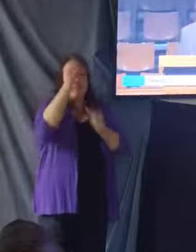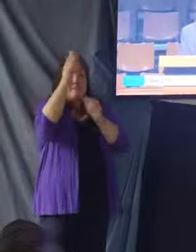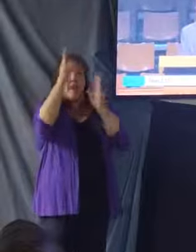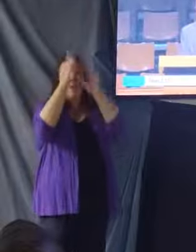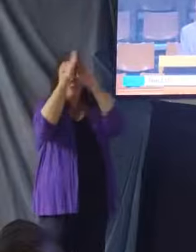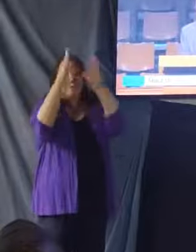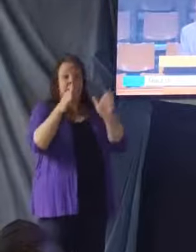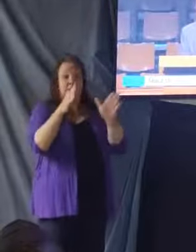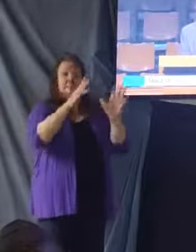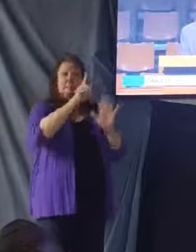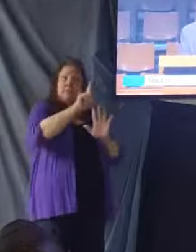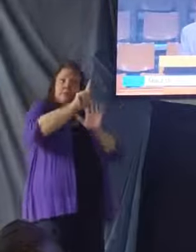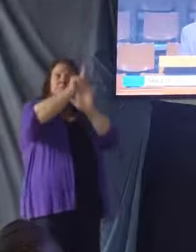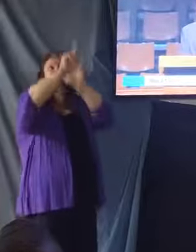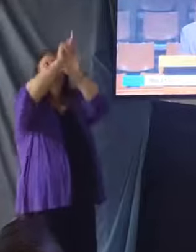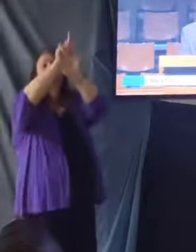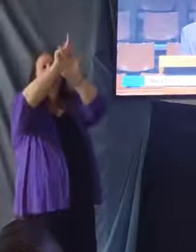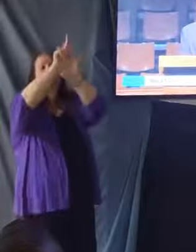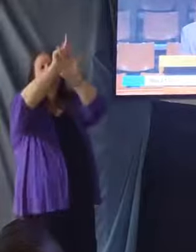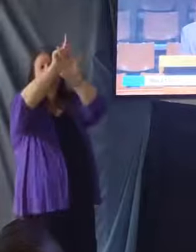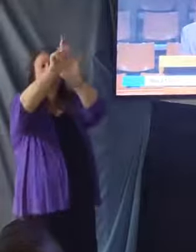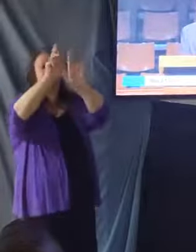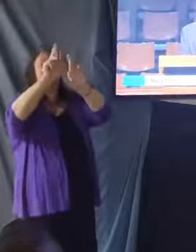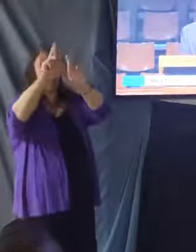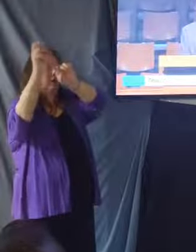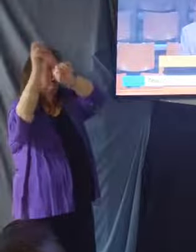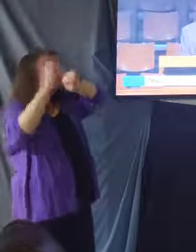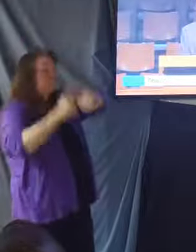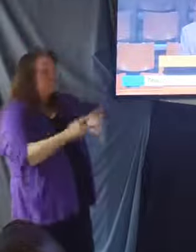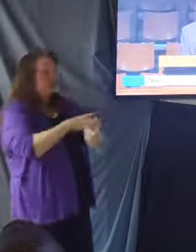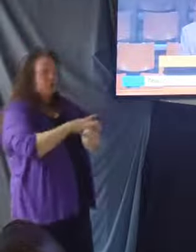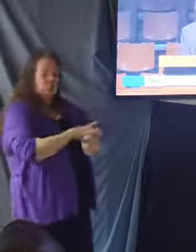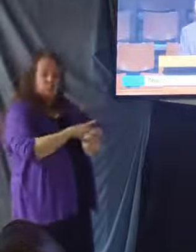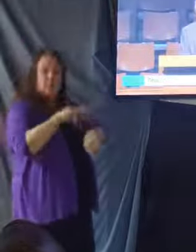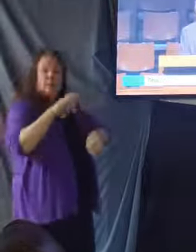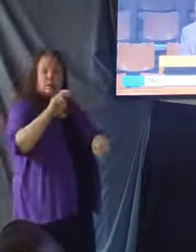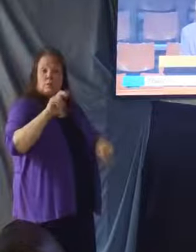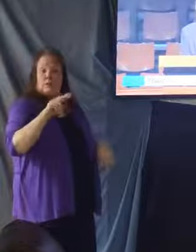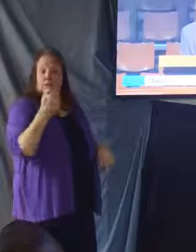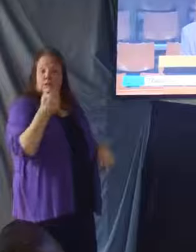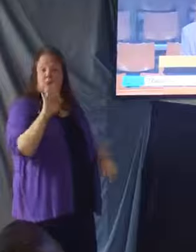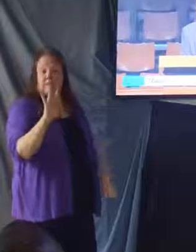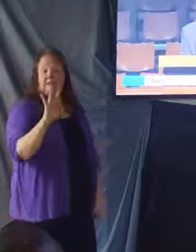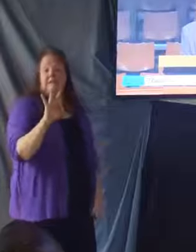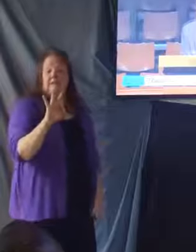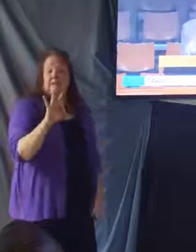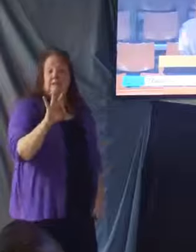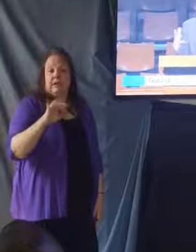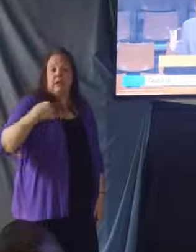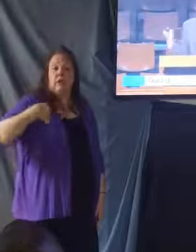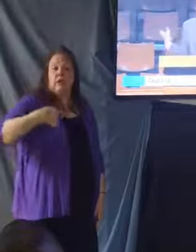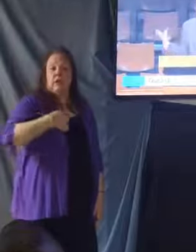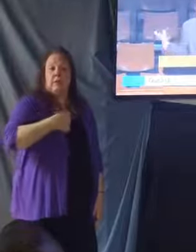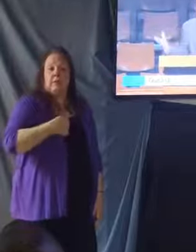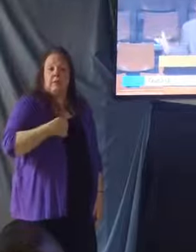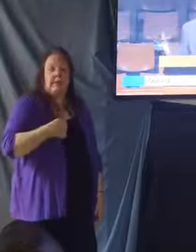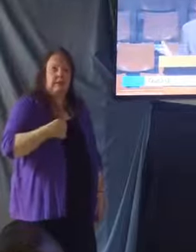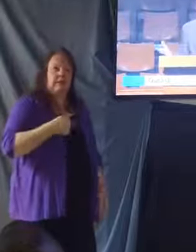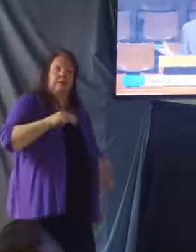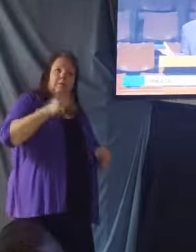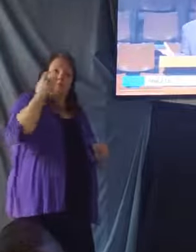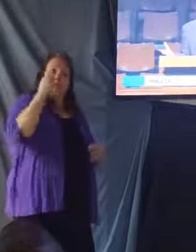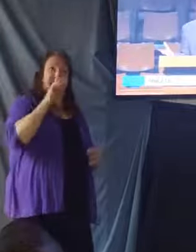house. Then he'll, when he's ready to return to earth in Revelation 19, we will be ready to be revealed